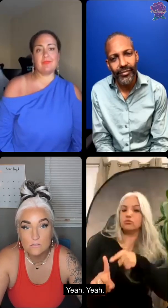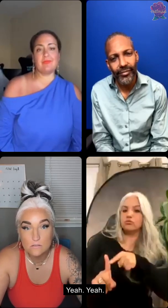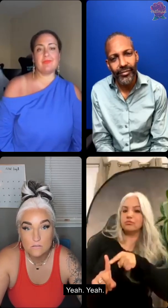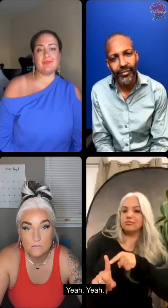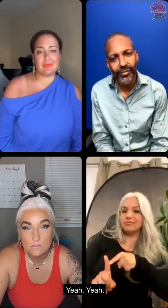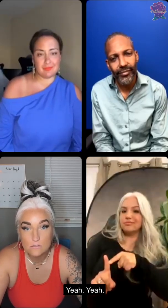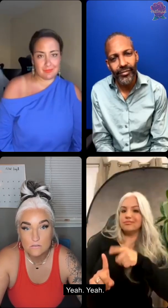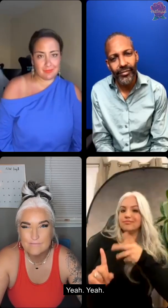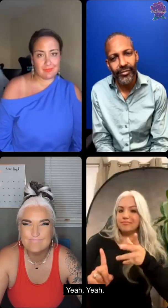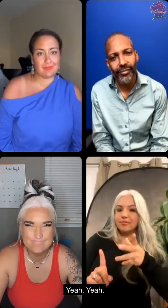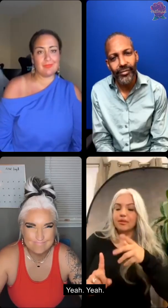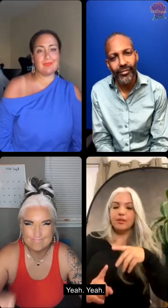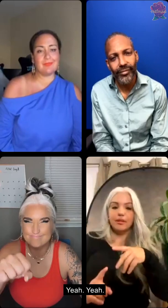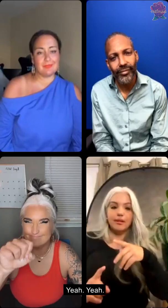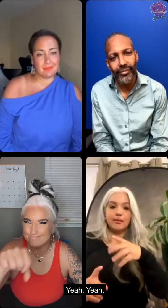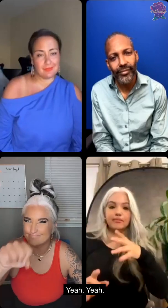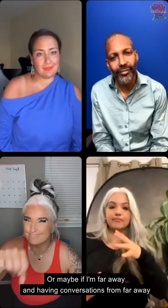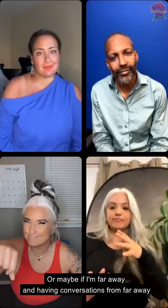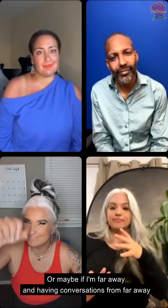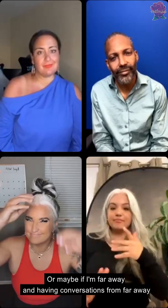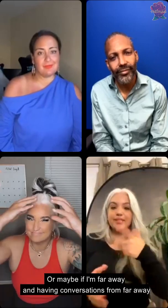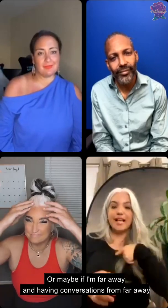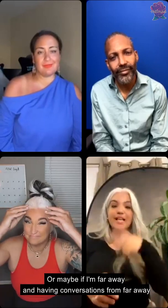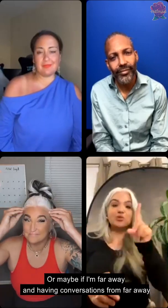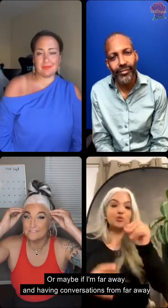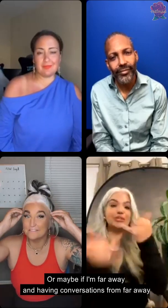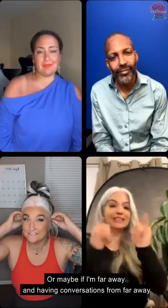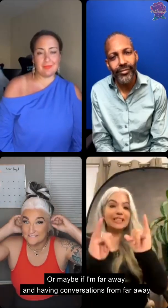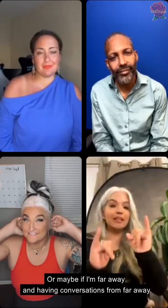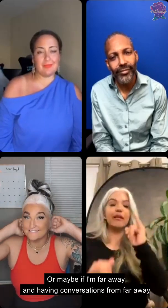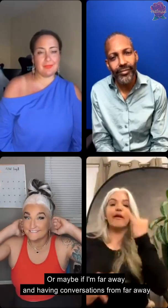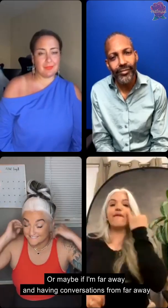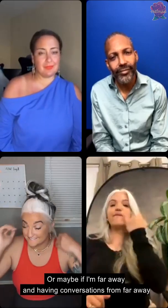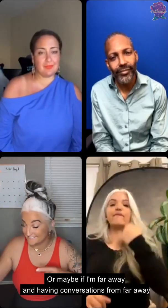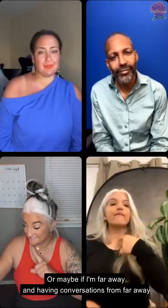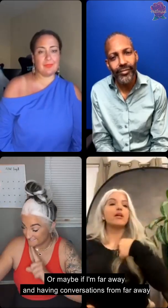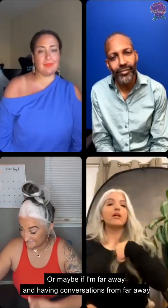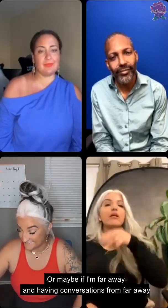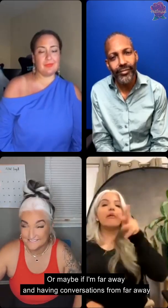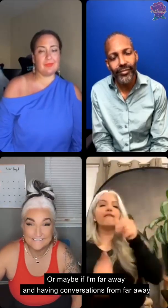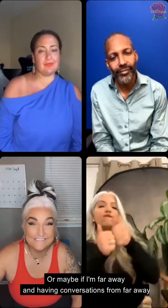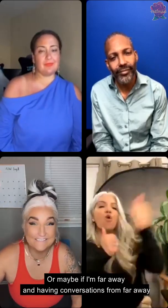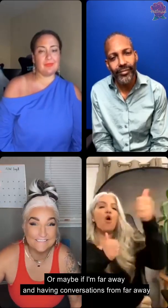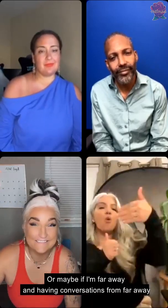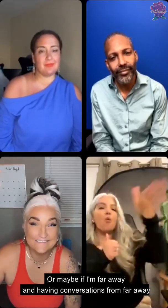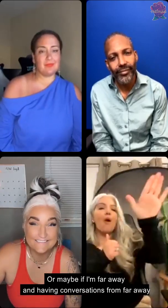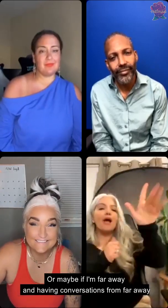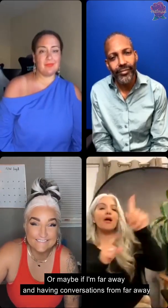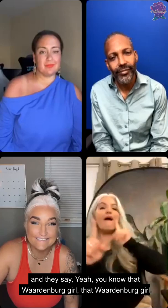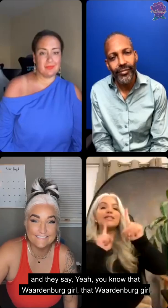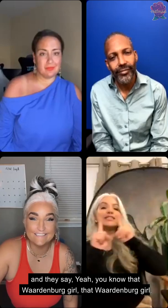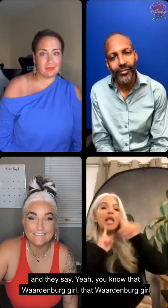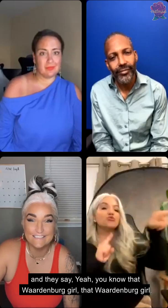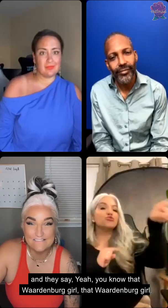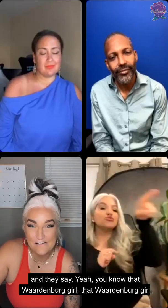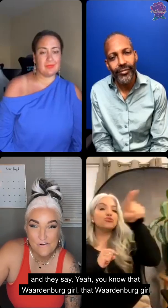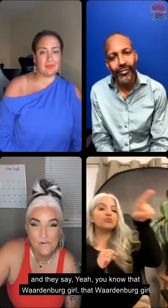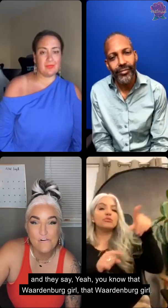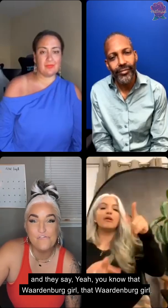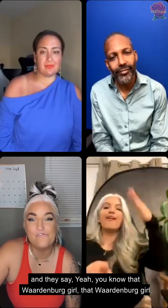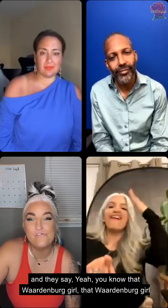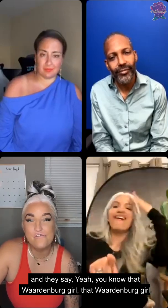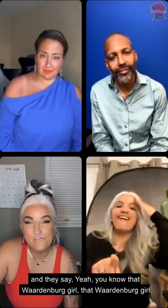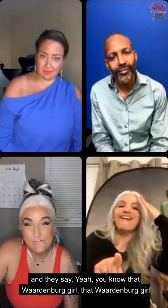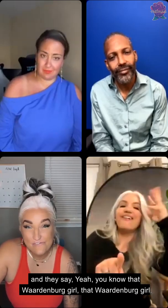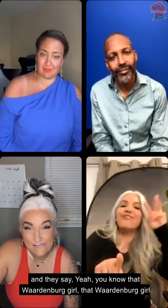difference. Yeah, yeah. Or maybe if I'm far away, if I'm having a conversation from far away, and they